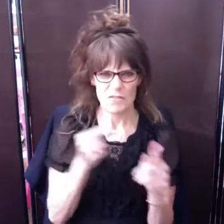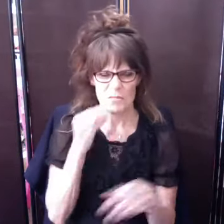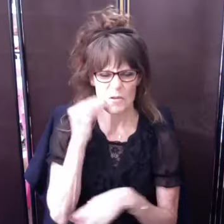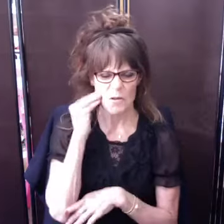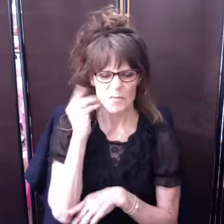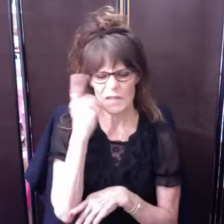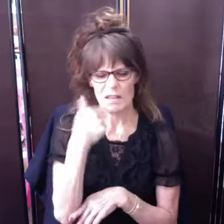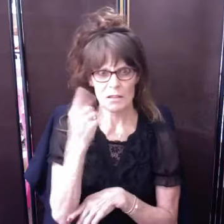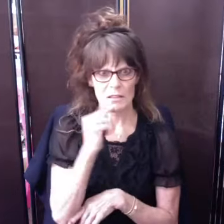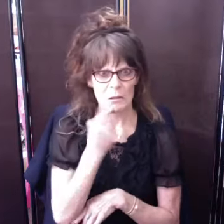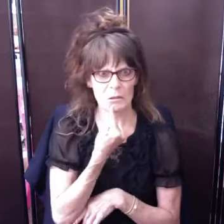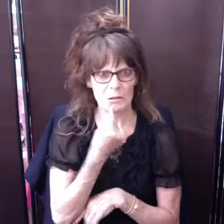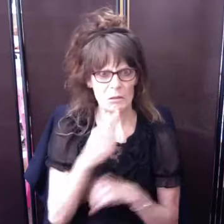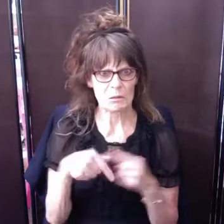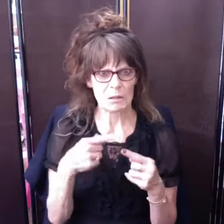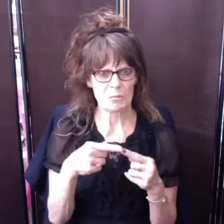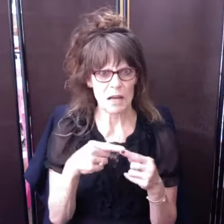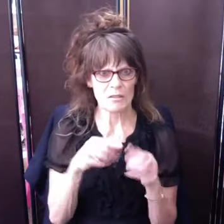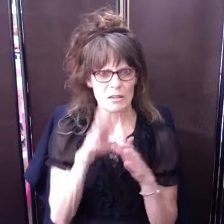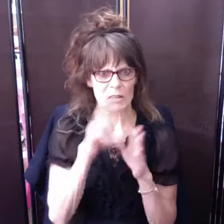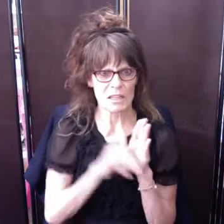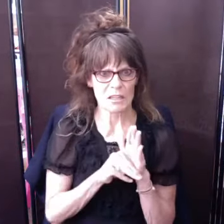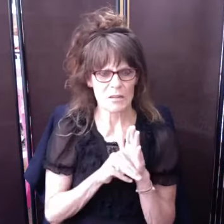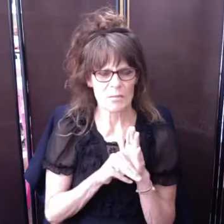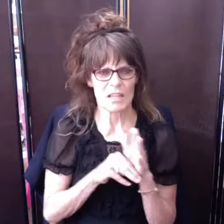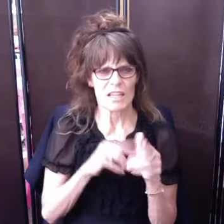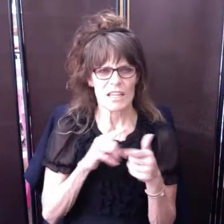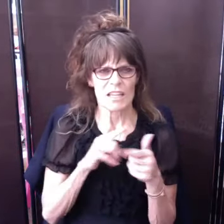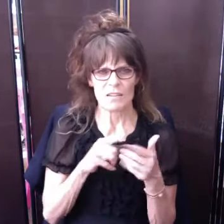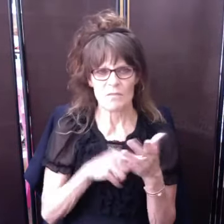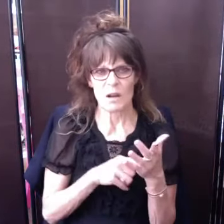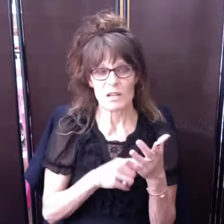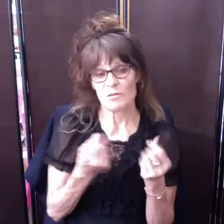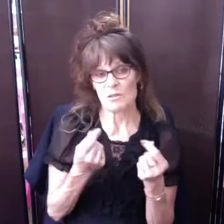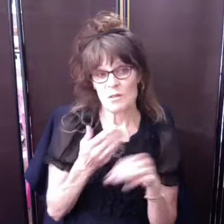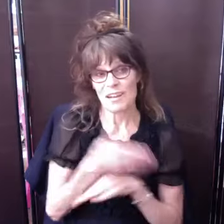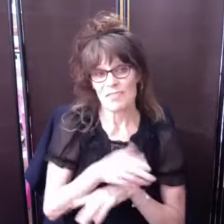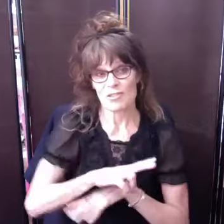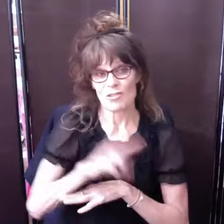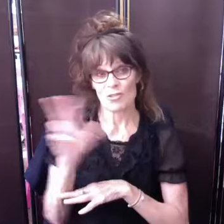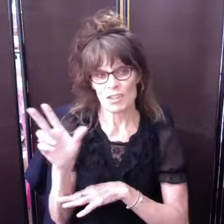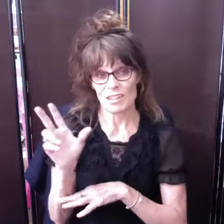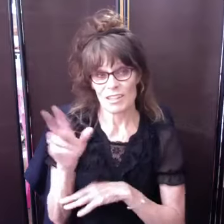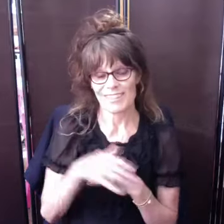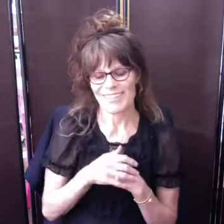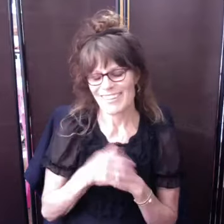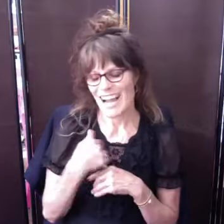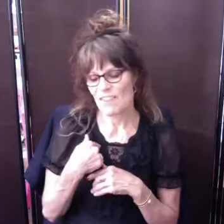serious about the curriculum rather than what you did after 3 o'clock in the afternoon. I finally got out 5 years with a degree in